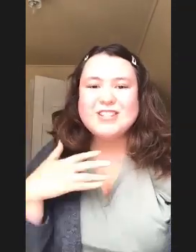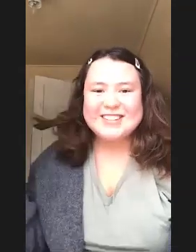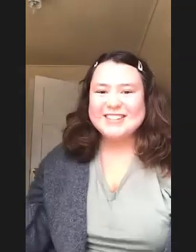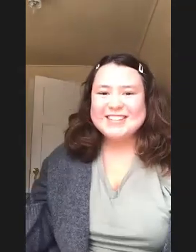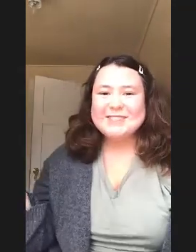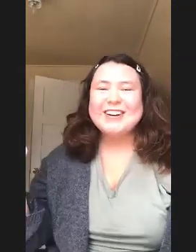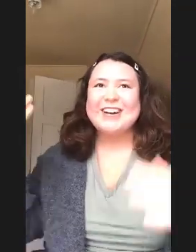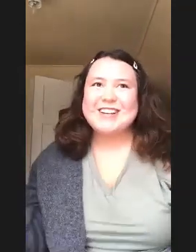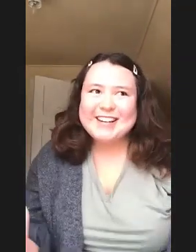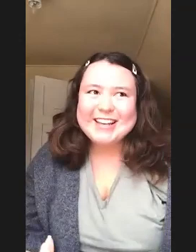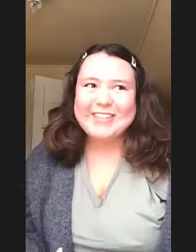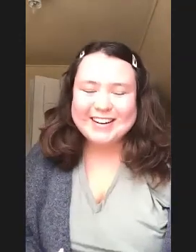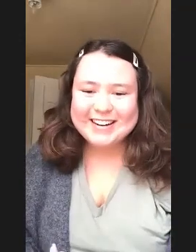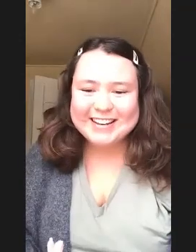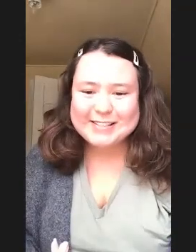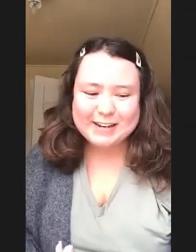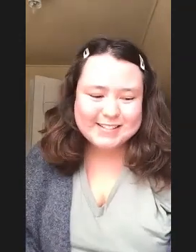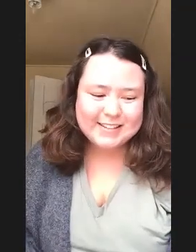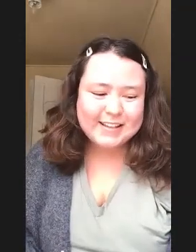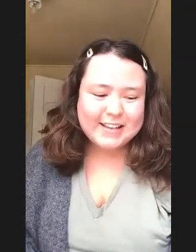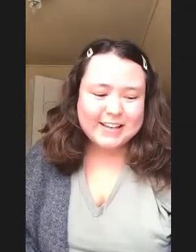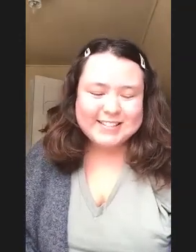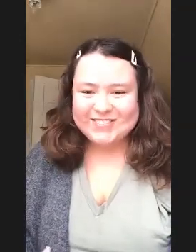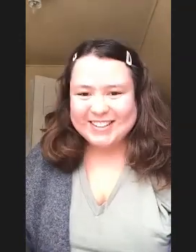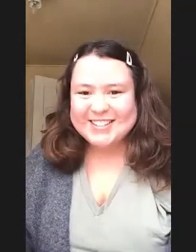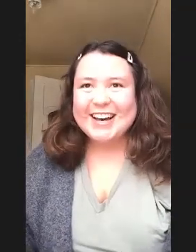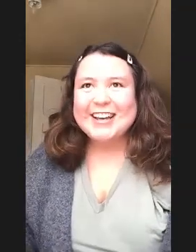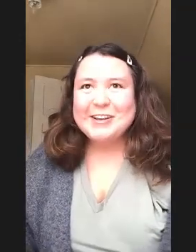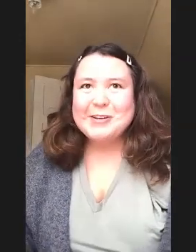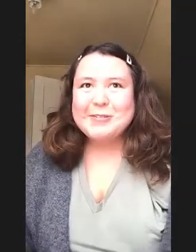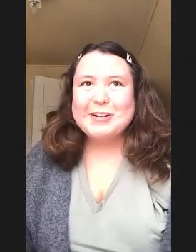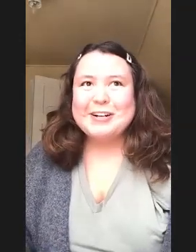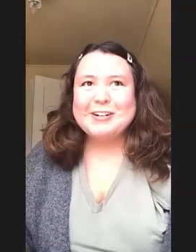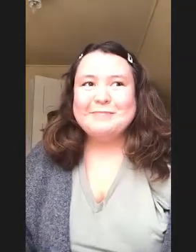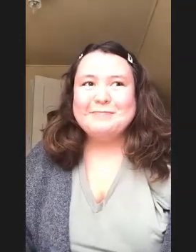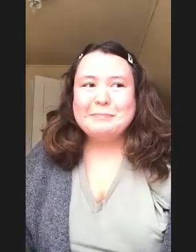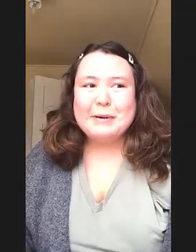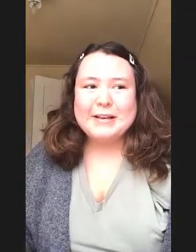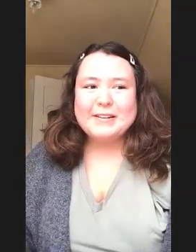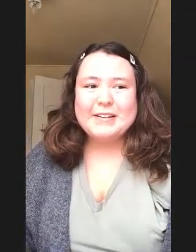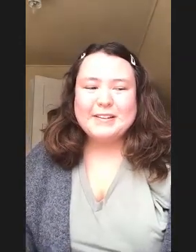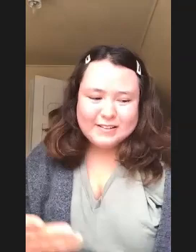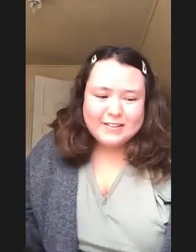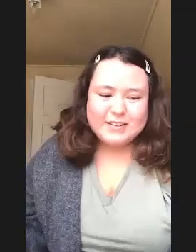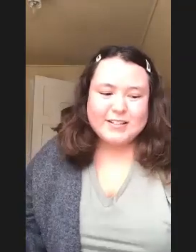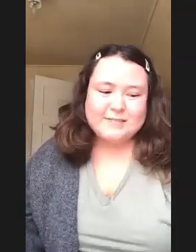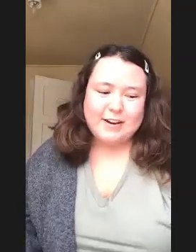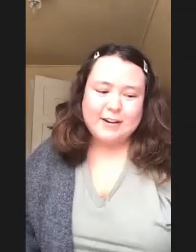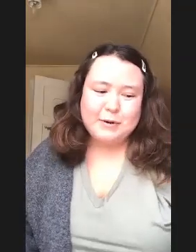expression is important. I'm trying to get better at expressing because I'm really shy, but it's very important